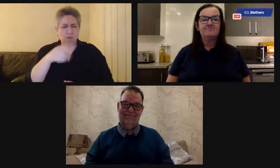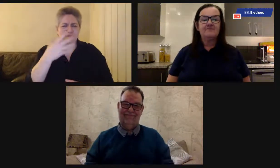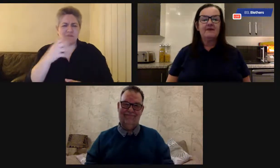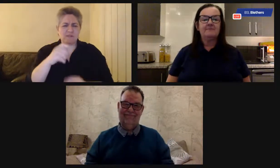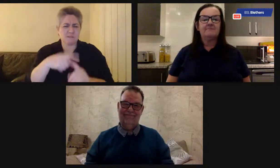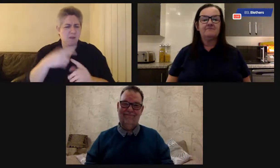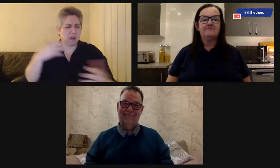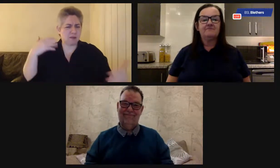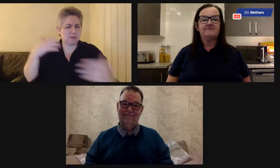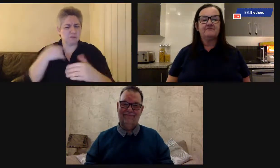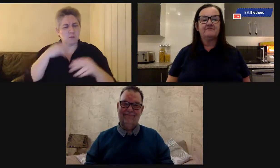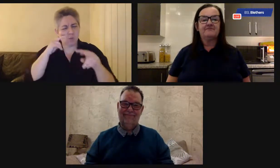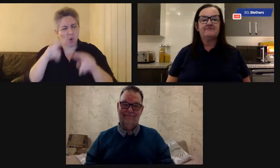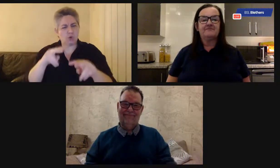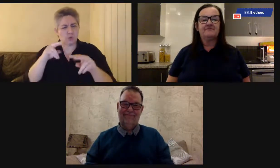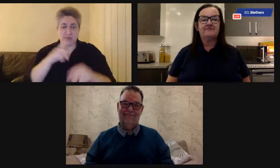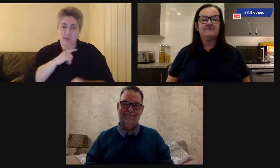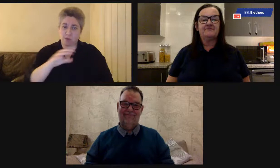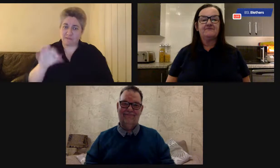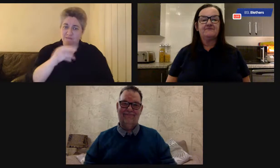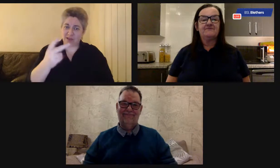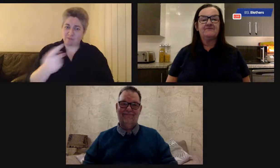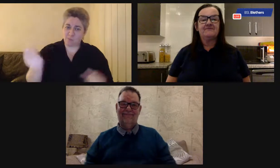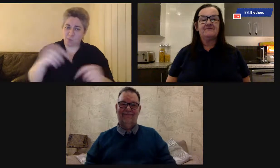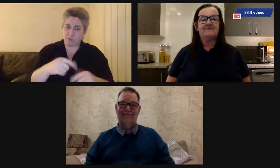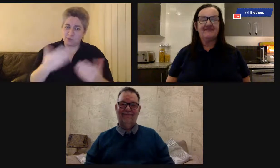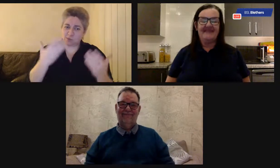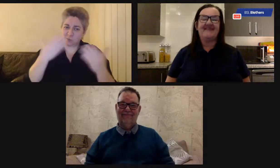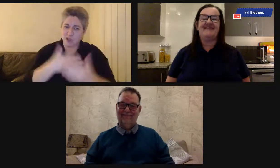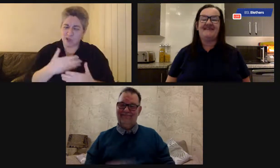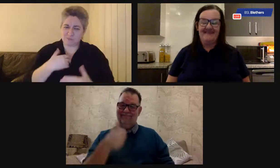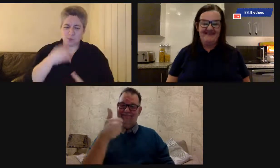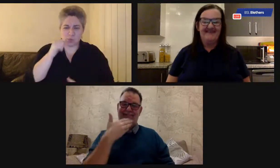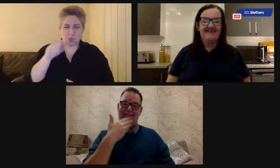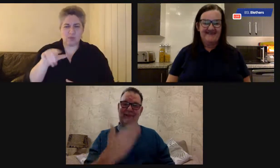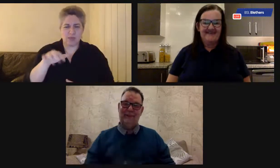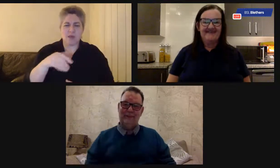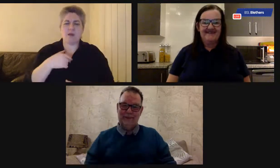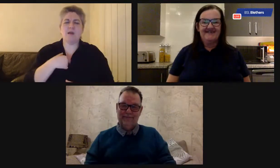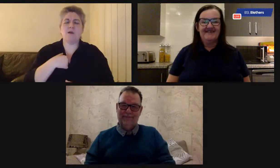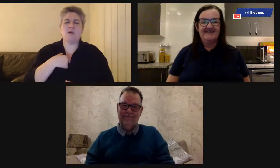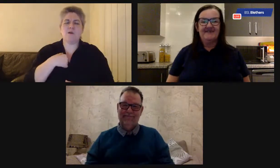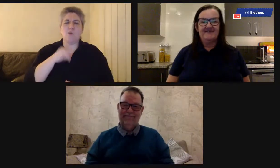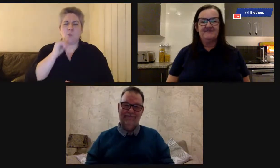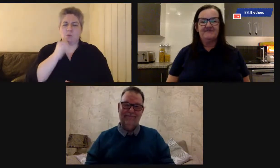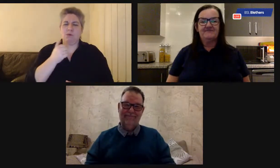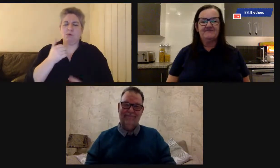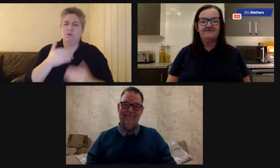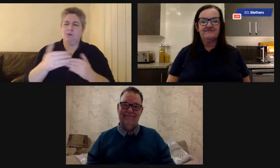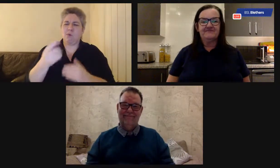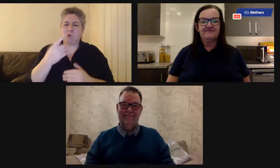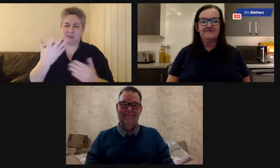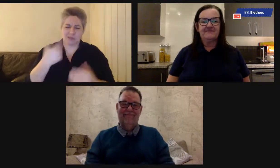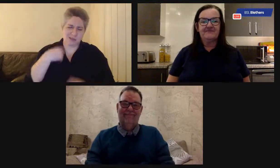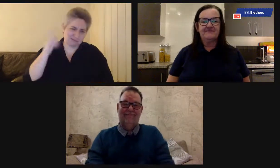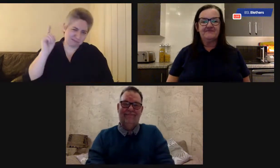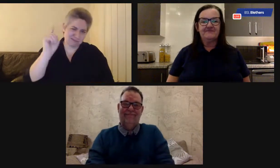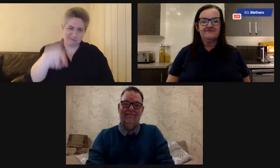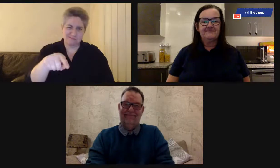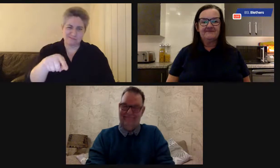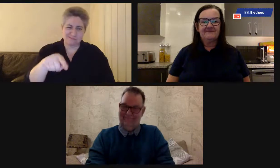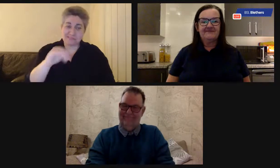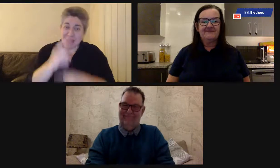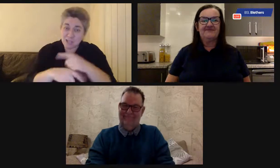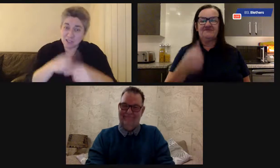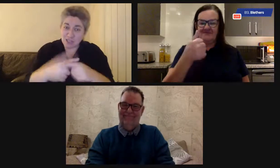honestly, I would be happy, Joe, to help you. I have watched your success over the years. That's why I wanted you here tonight